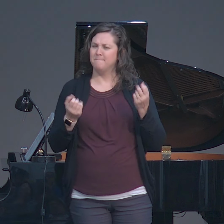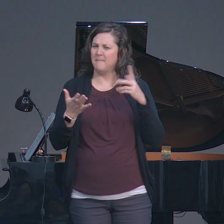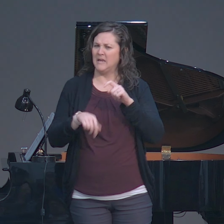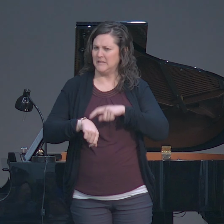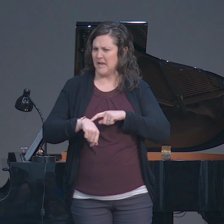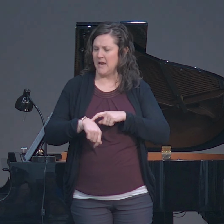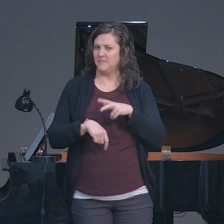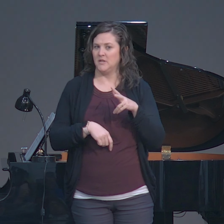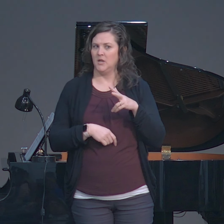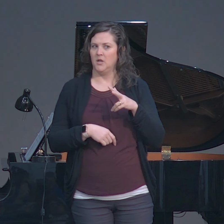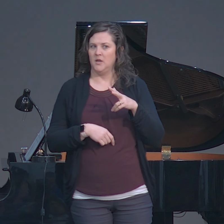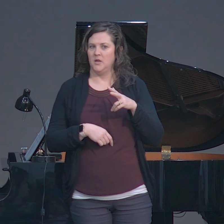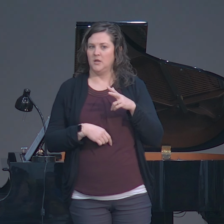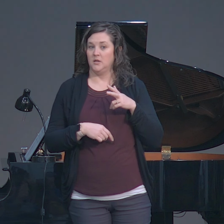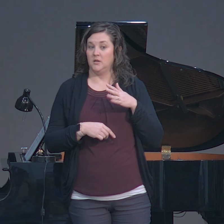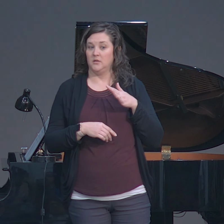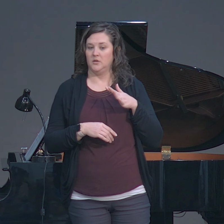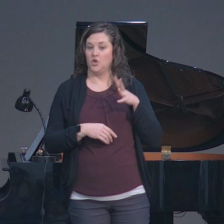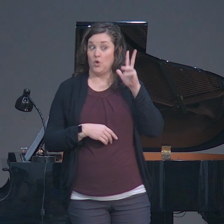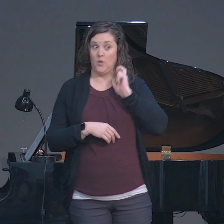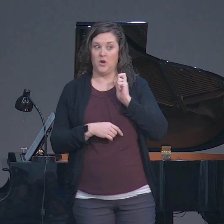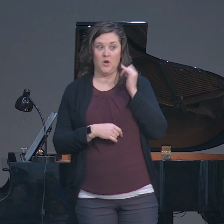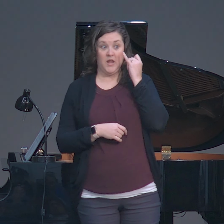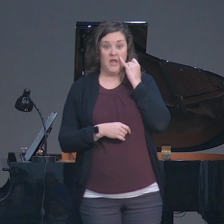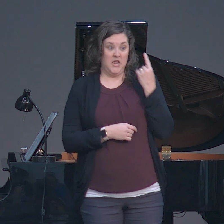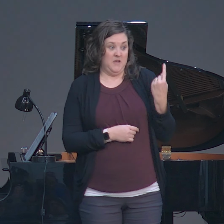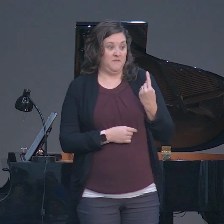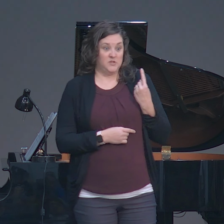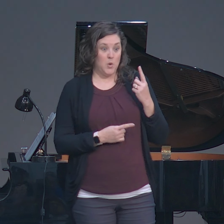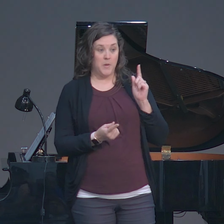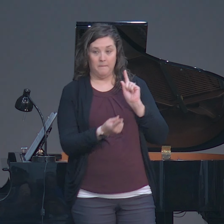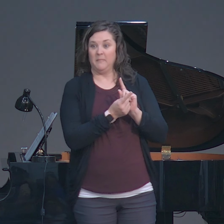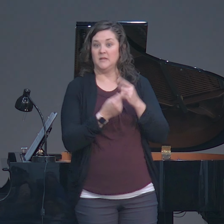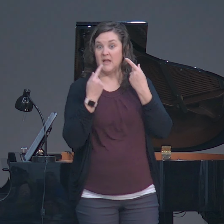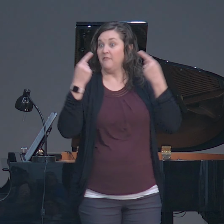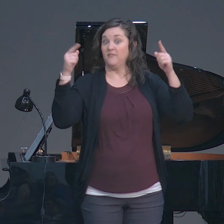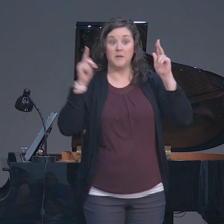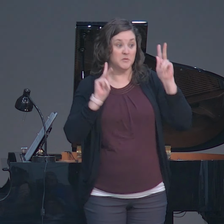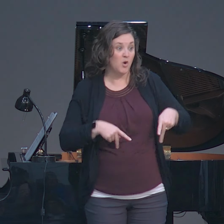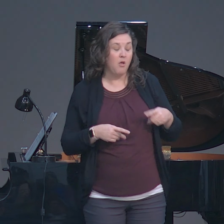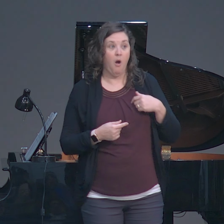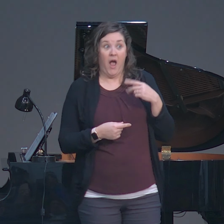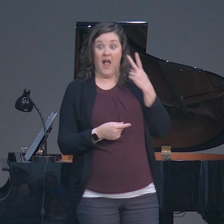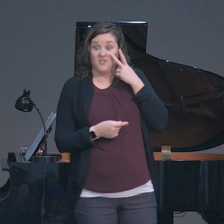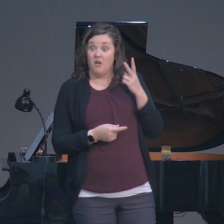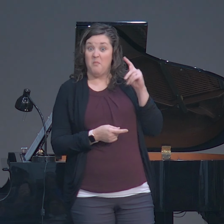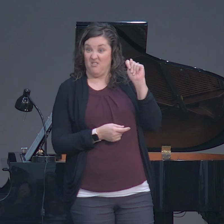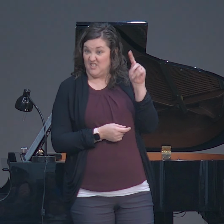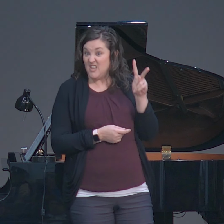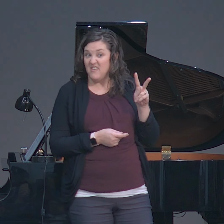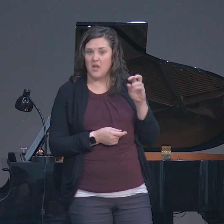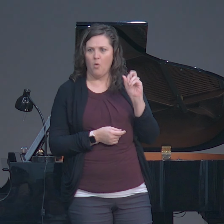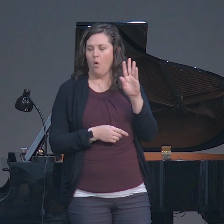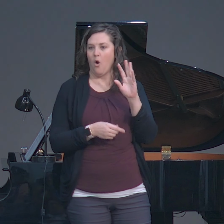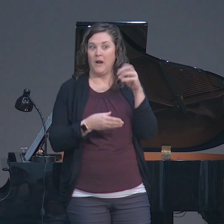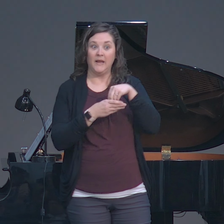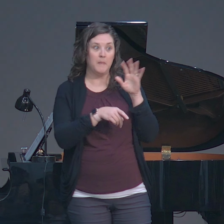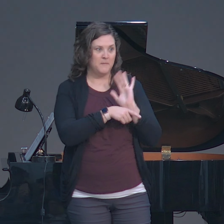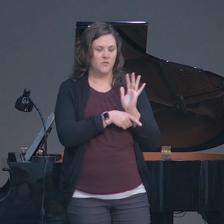people say after they meet a public person, like someone they've seen on TV or someone that's in the movies,